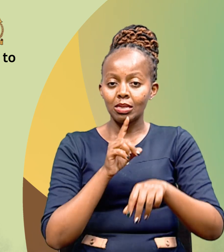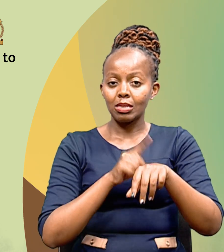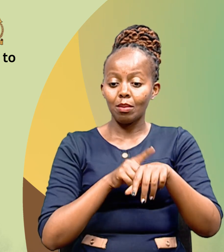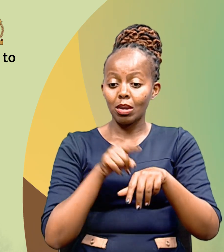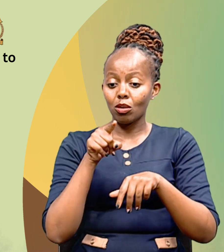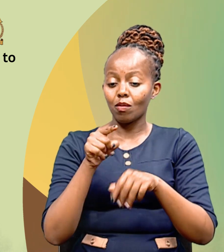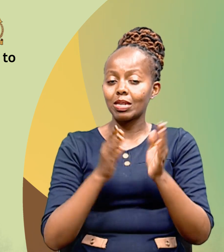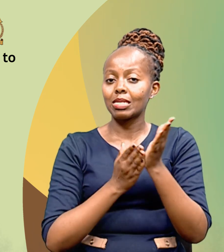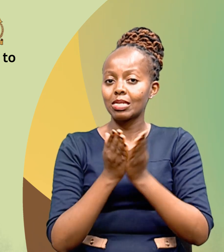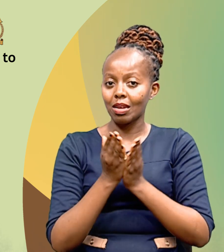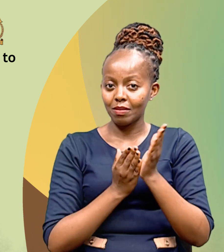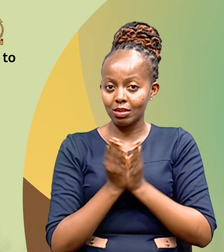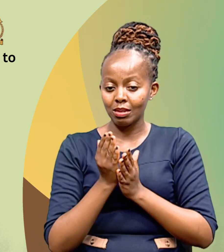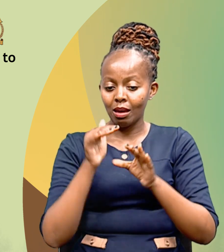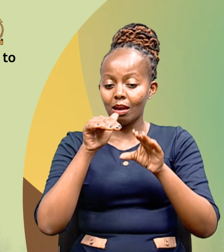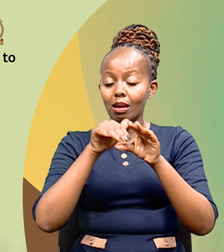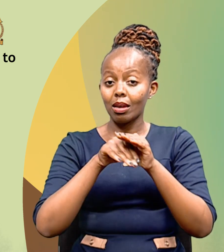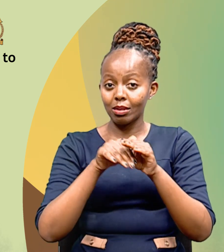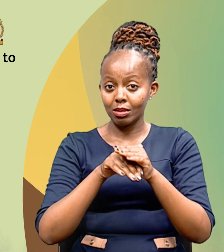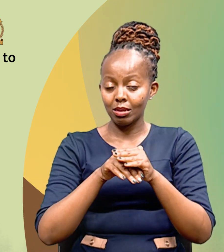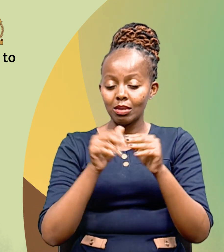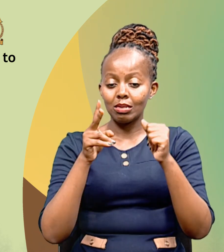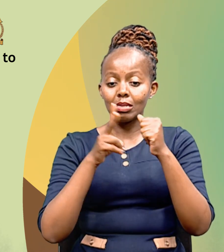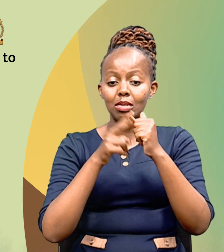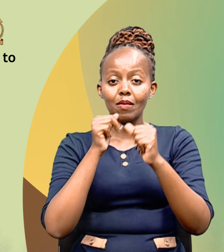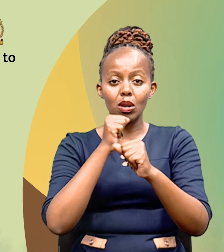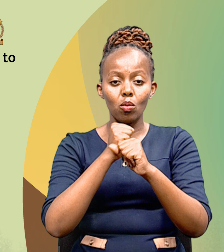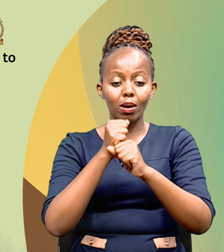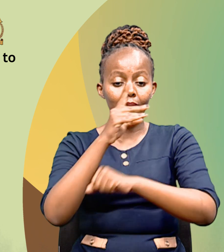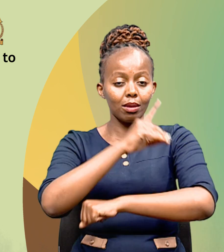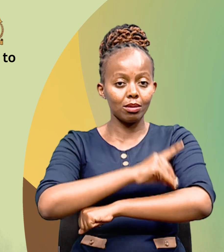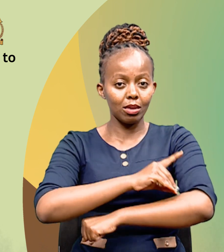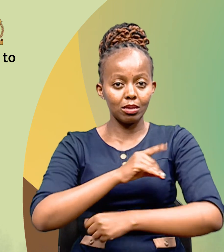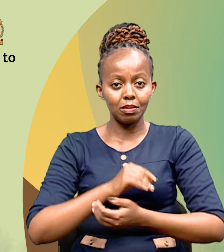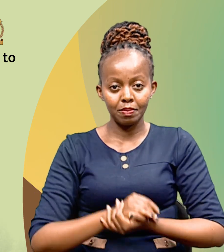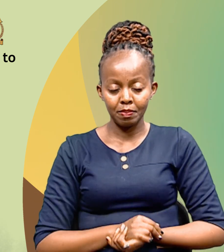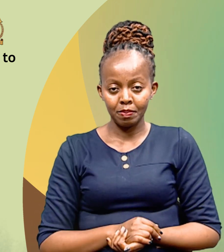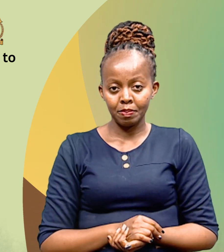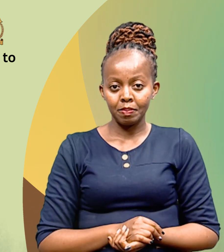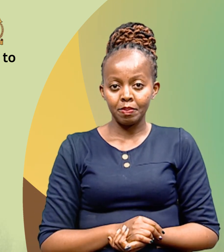Timeline of service is within 7 working days.